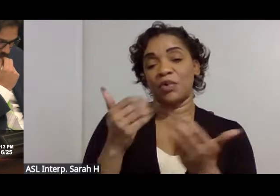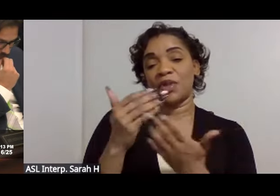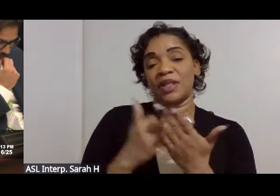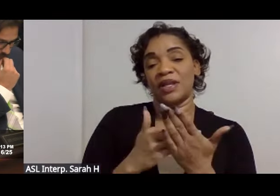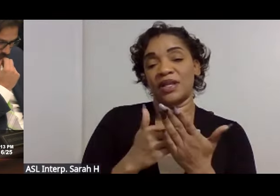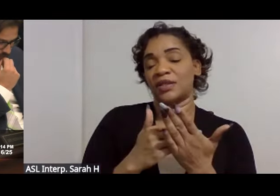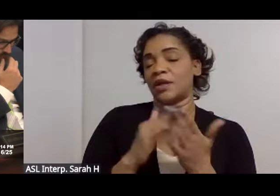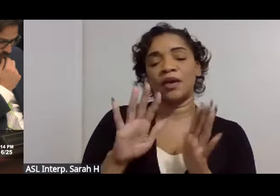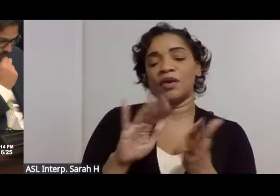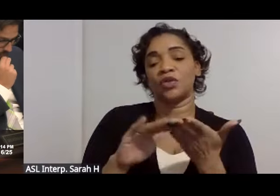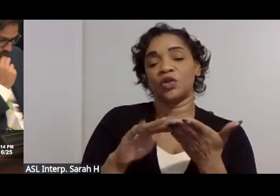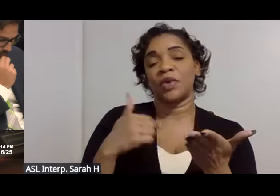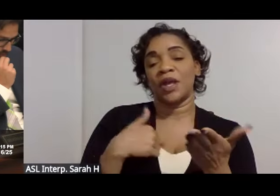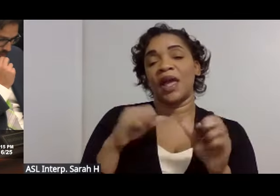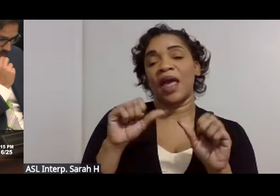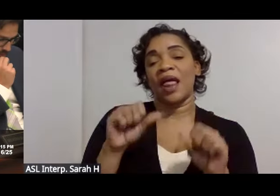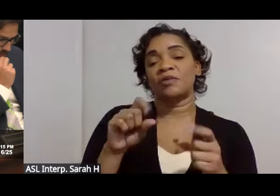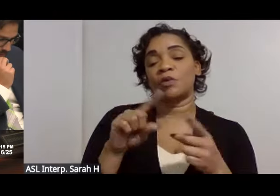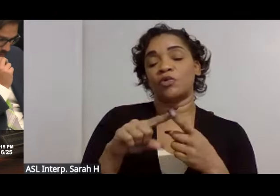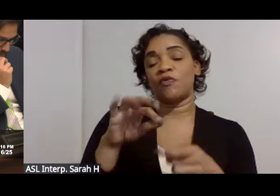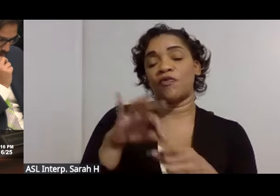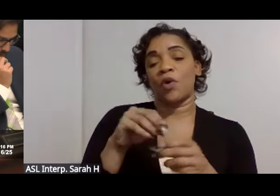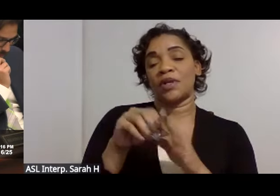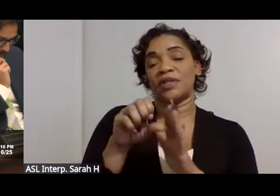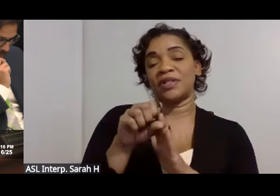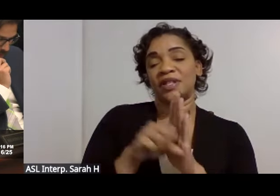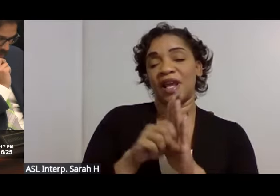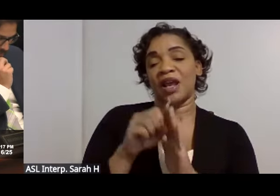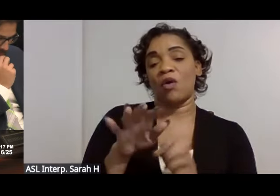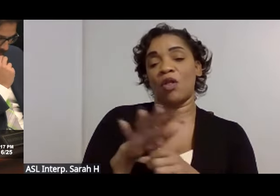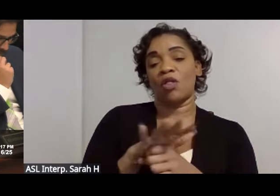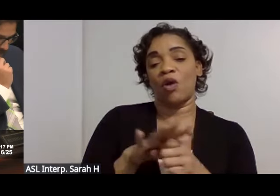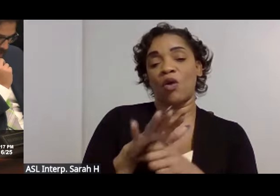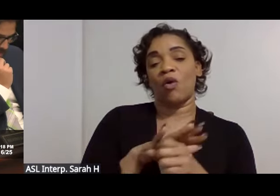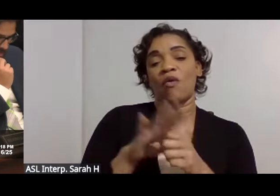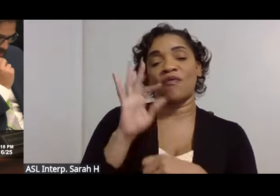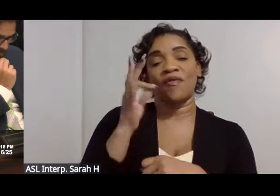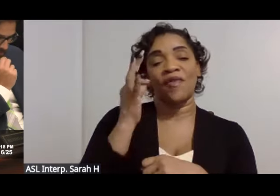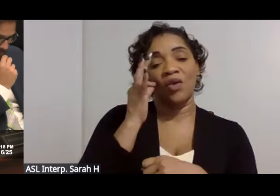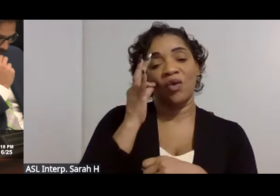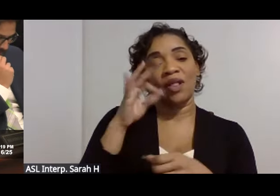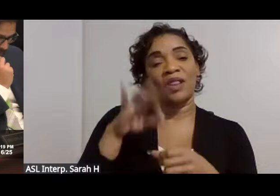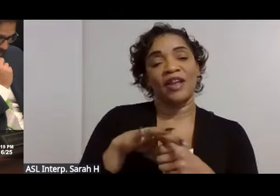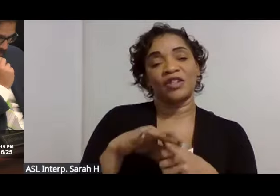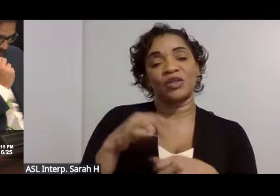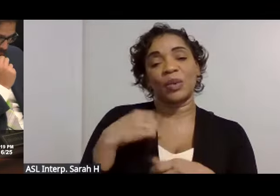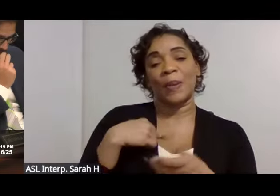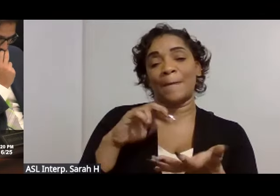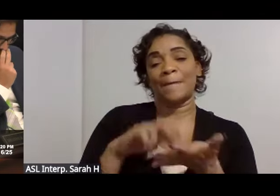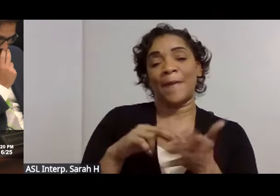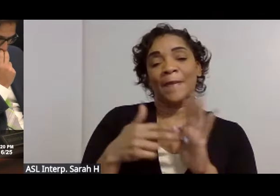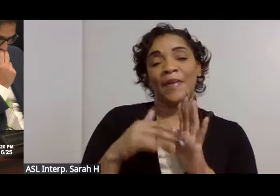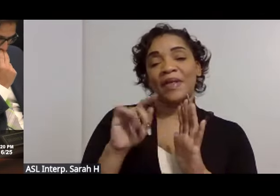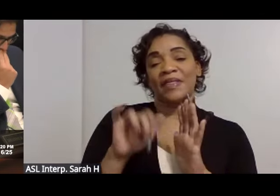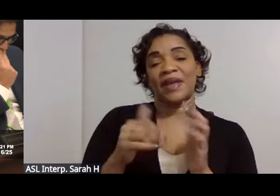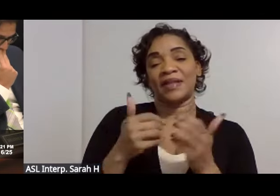eligible to vote in state and local elections or federal elections. I mean, this separate list is coming from